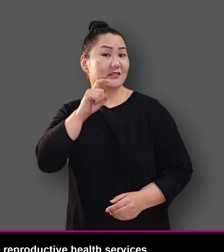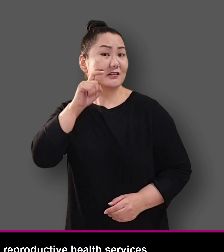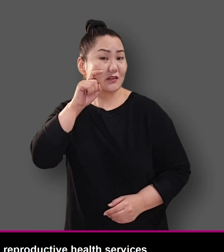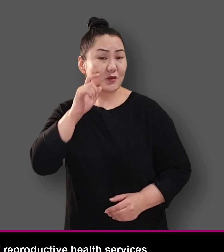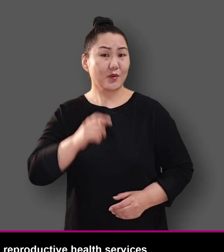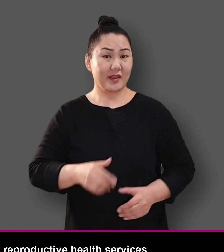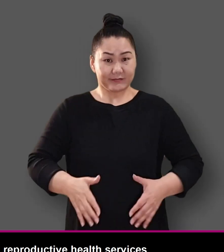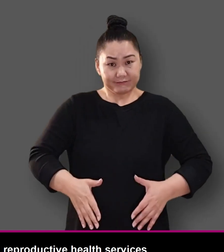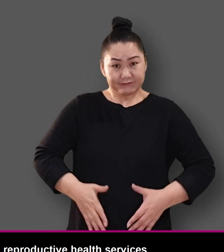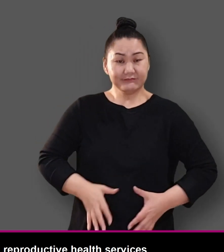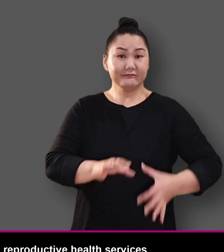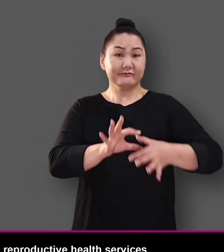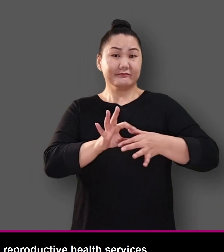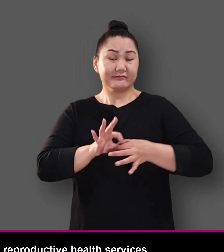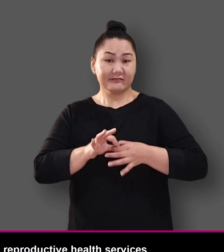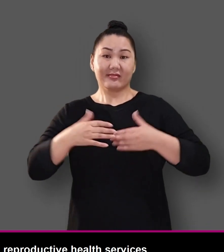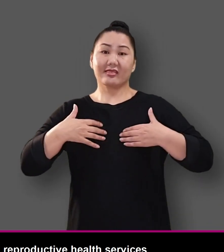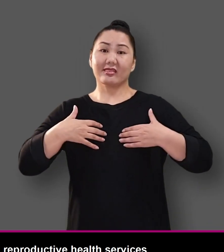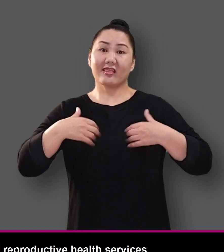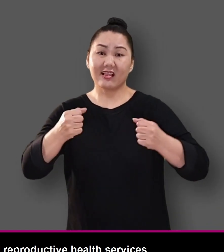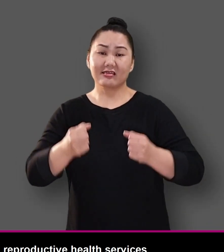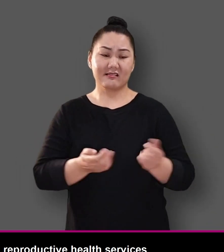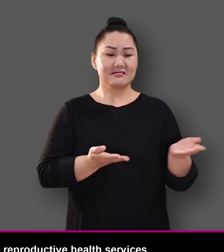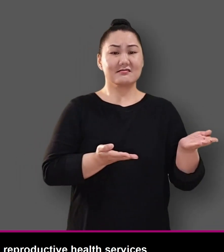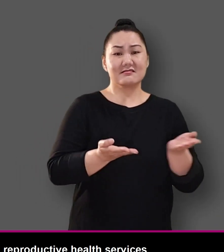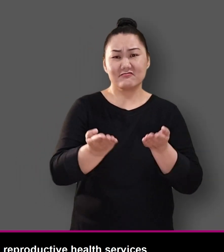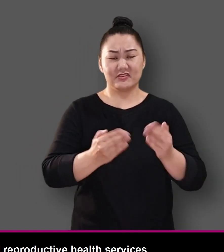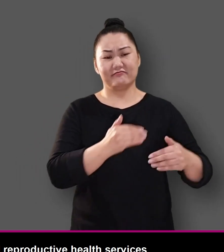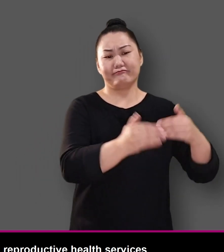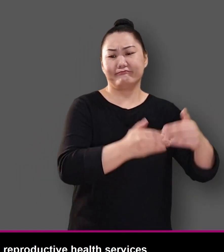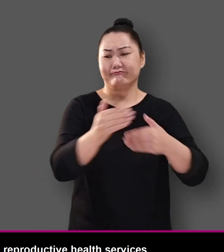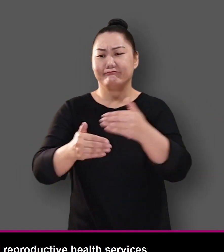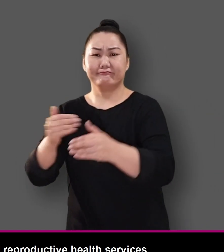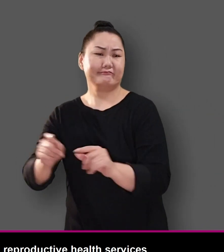fear seeking sexual and reproductive health services